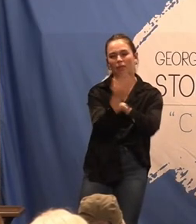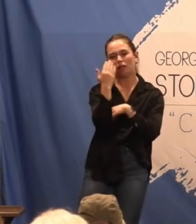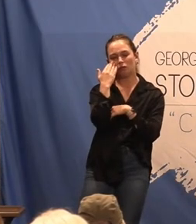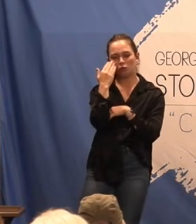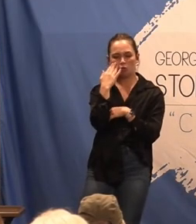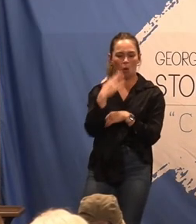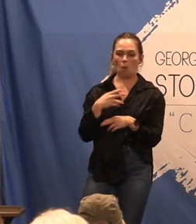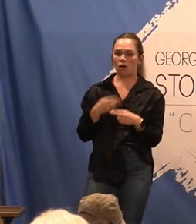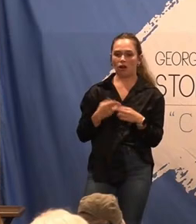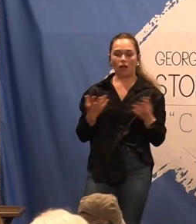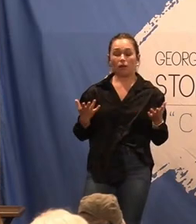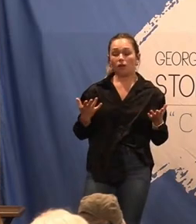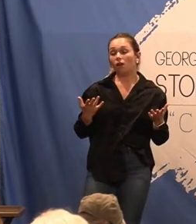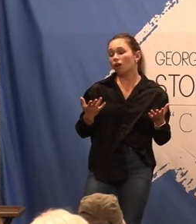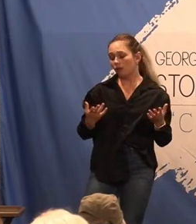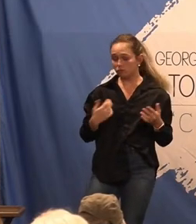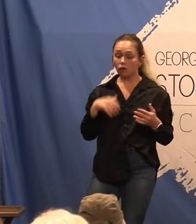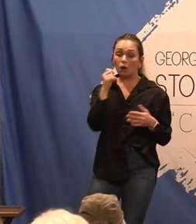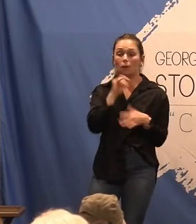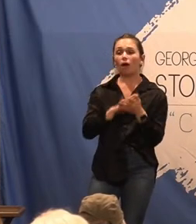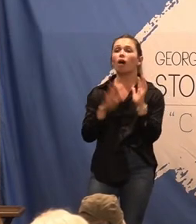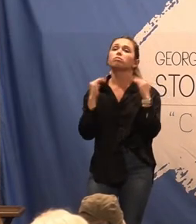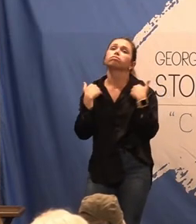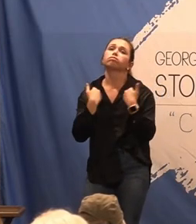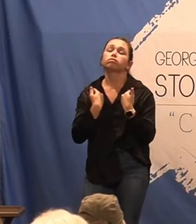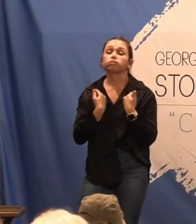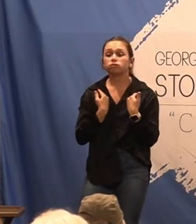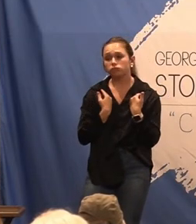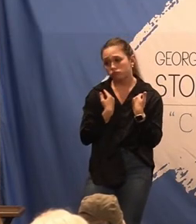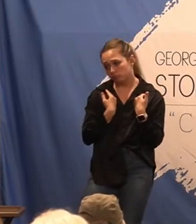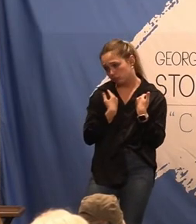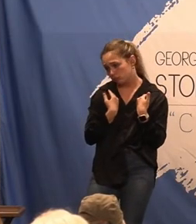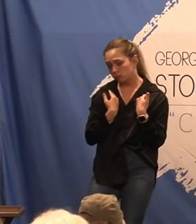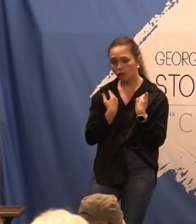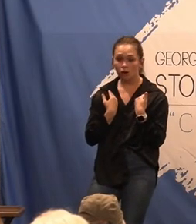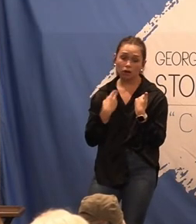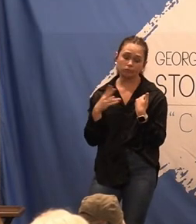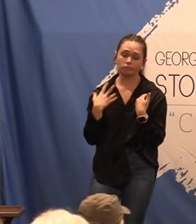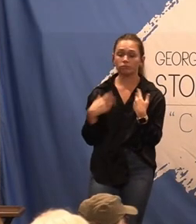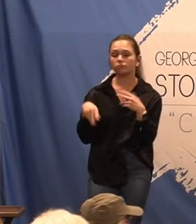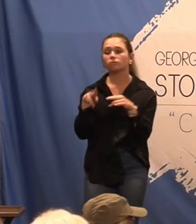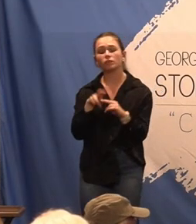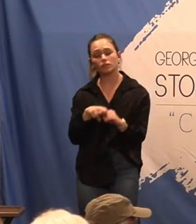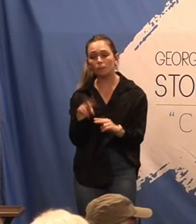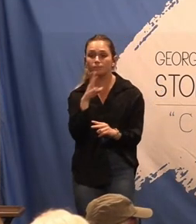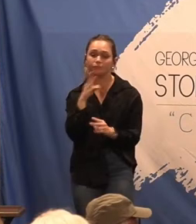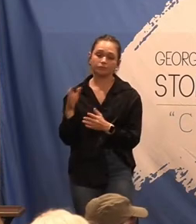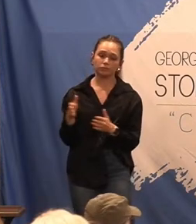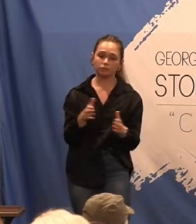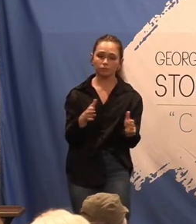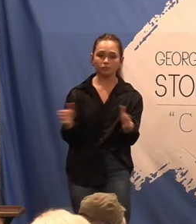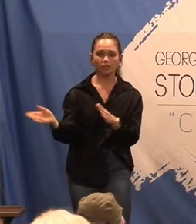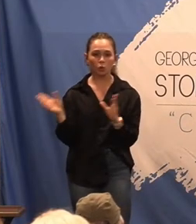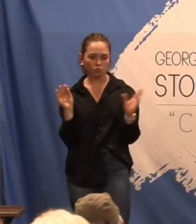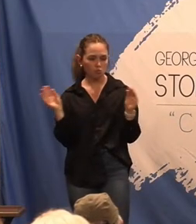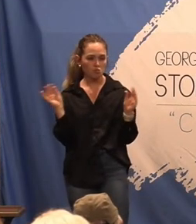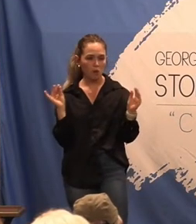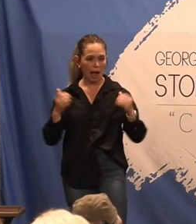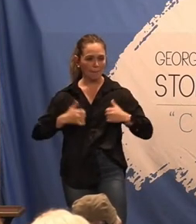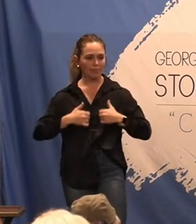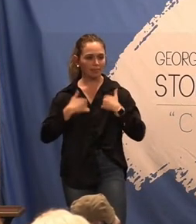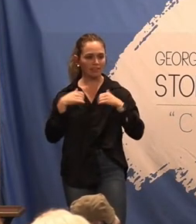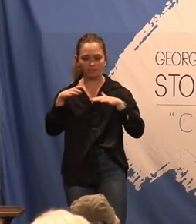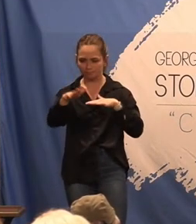name. Well, soon the girl grew tired as it shut down by a little creek. Now, in these days, crab lived in these